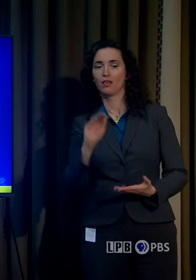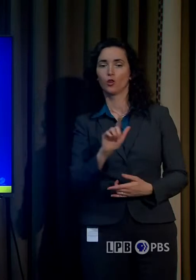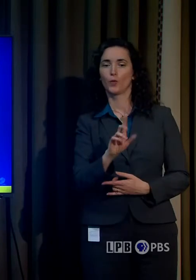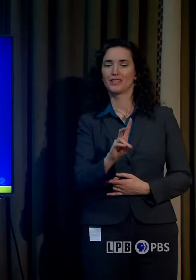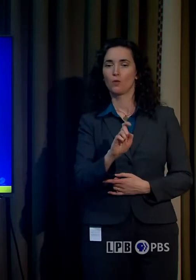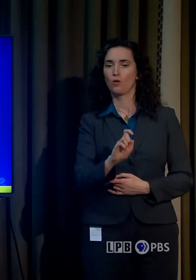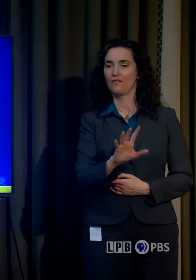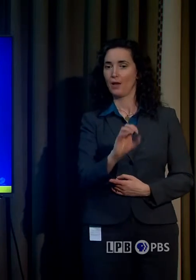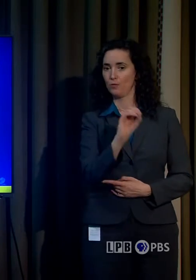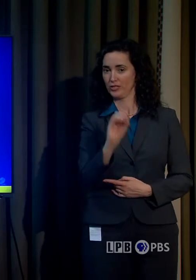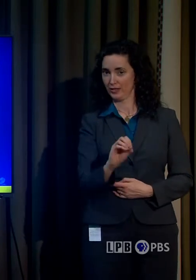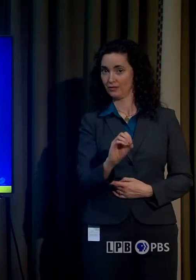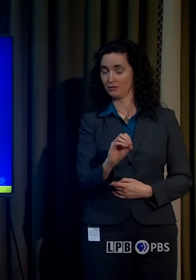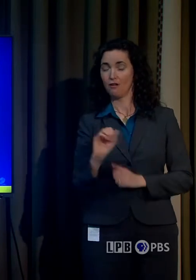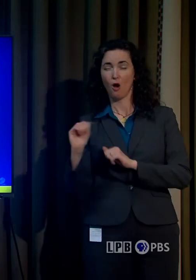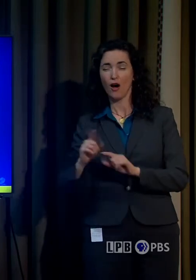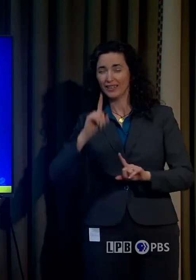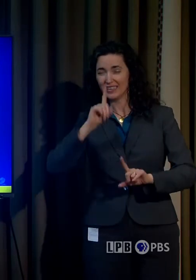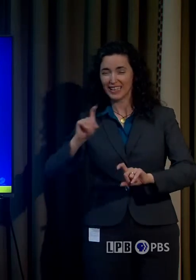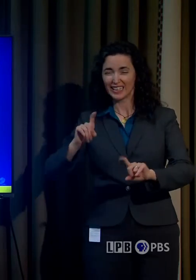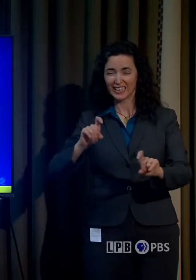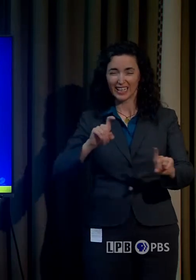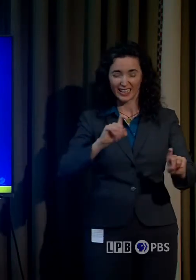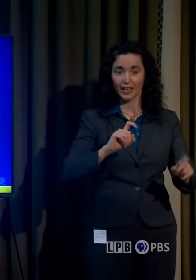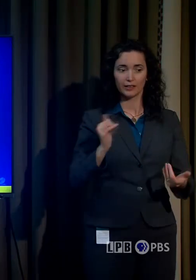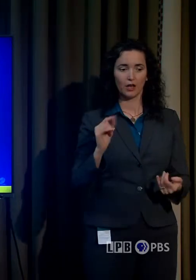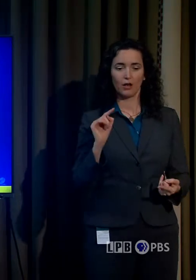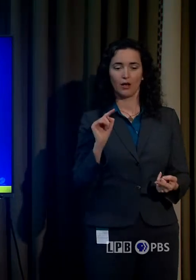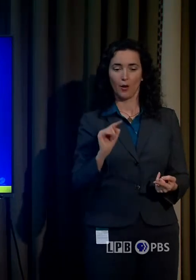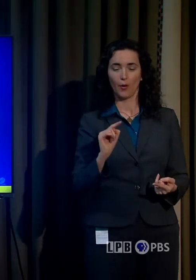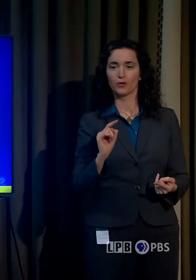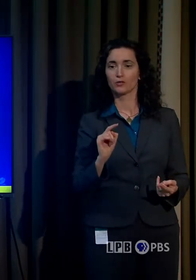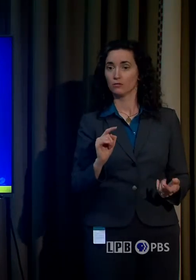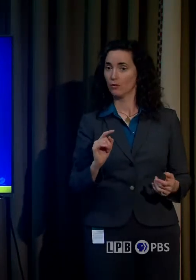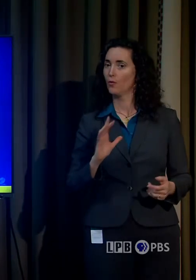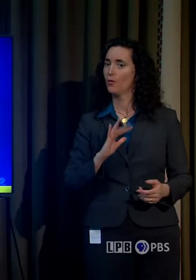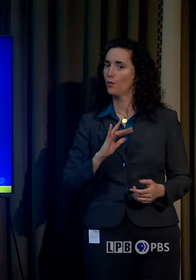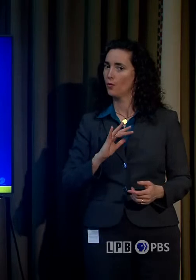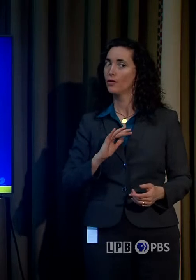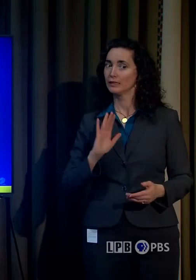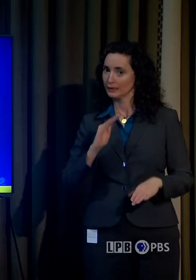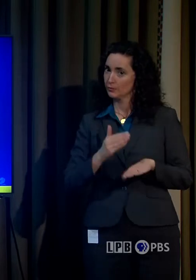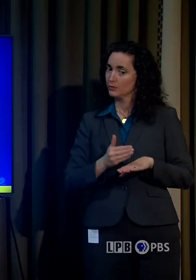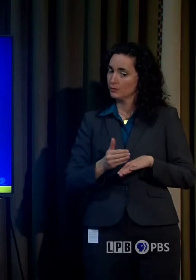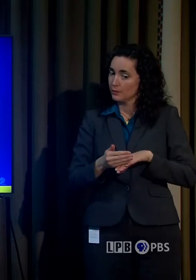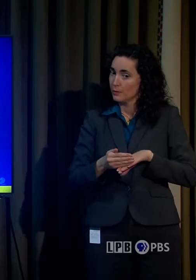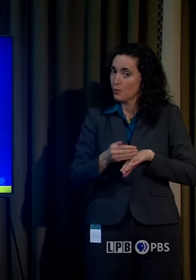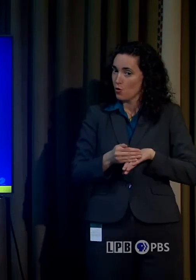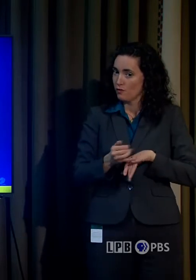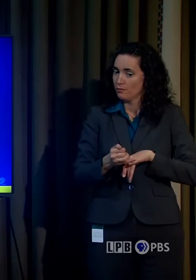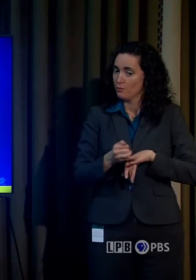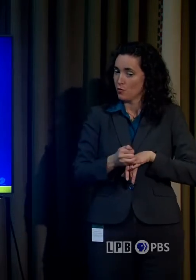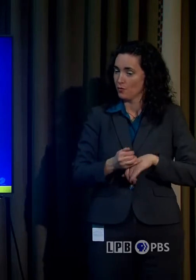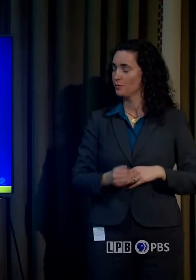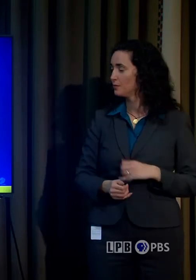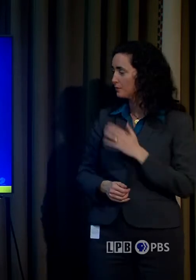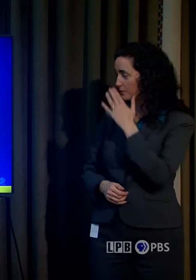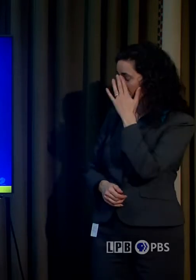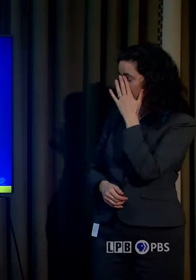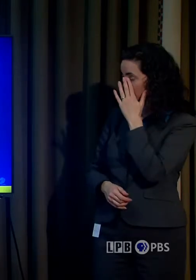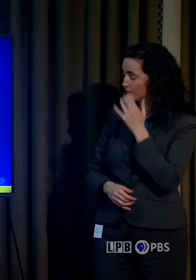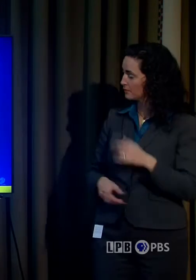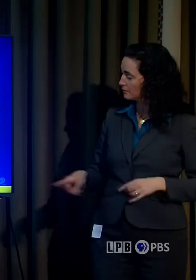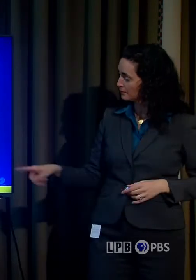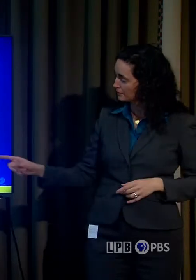of all tests being conducted are coming back positive. So that's a reassuring point right there. Then over on the bottom right-hand side,